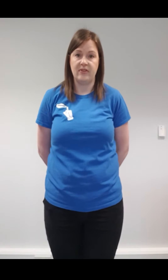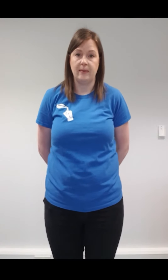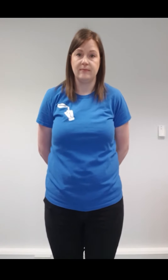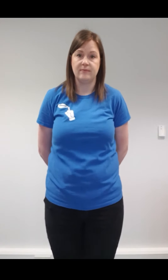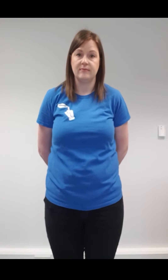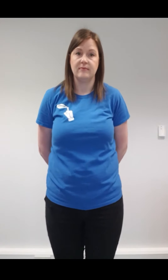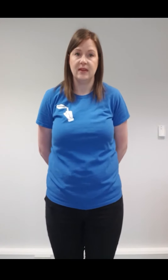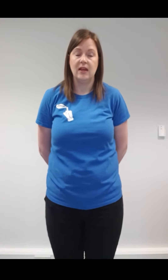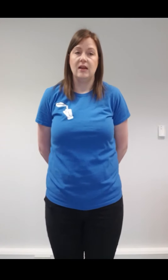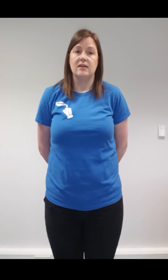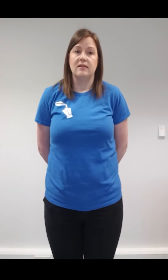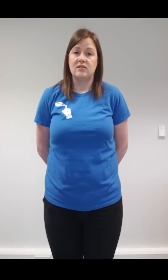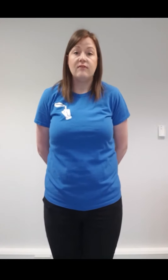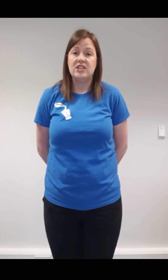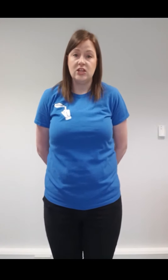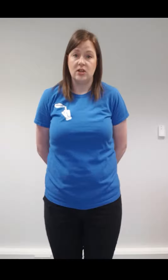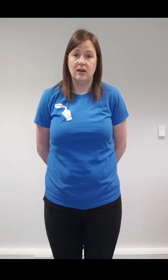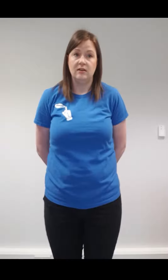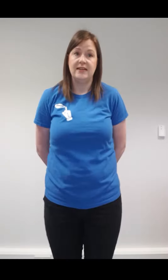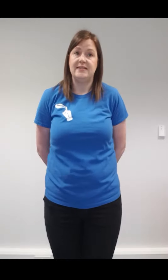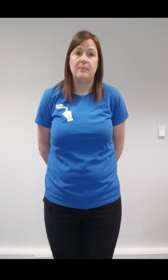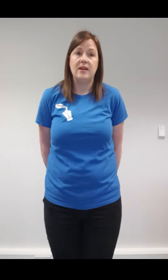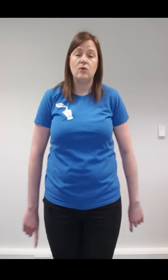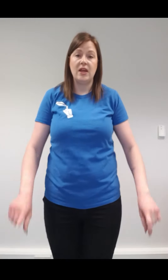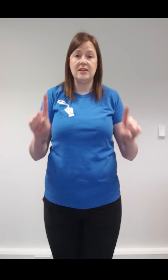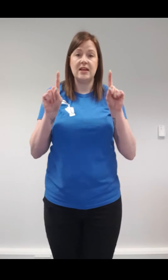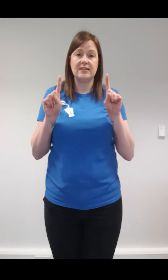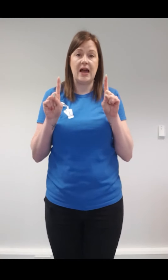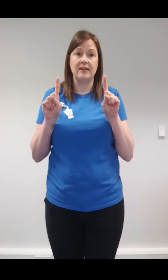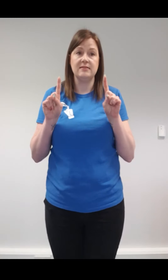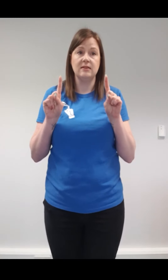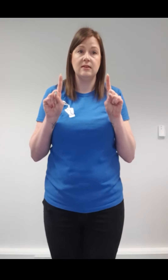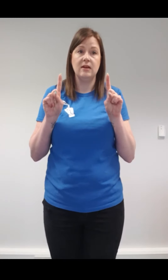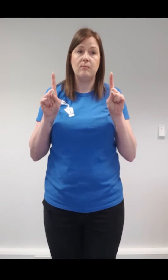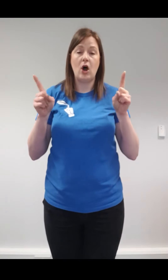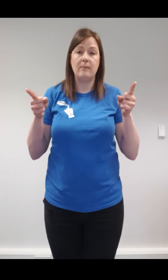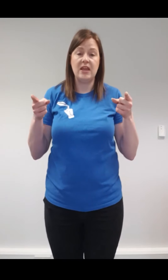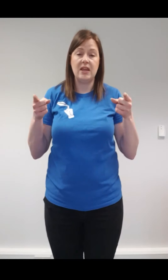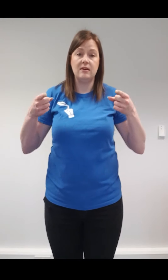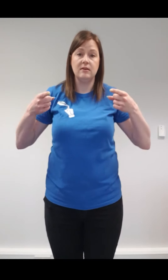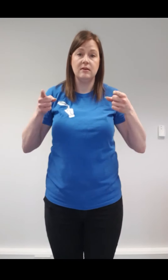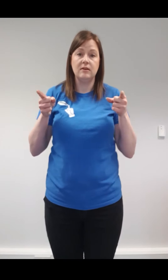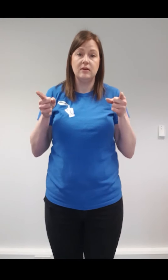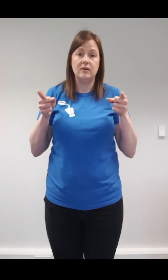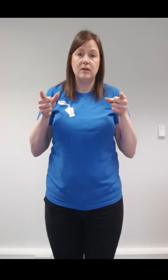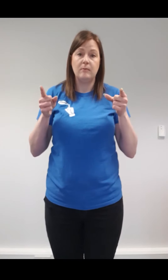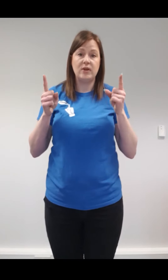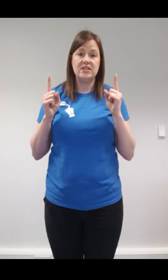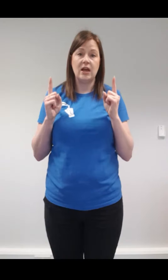something. The sign for teacher is simply your index hands, palm in, pointing